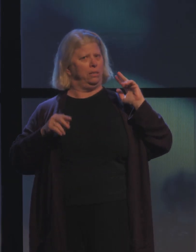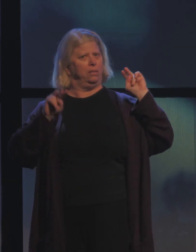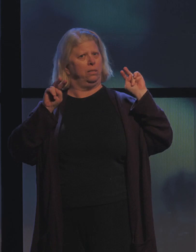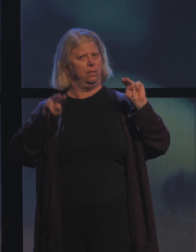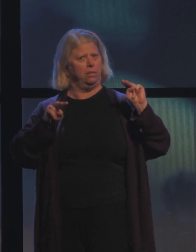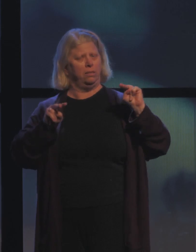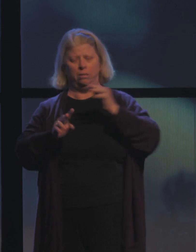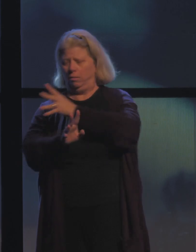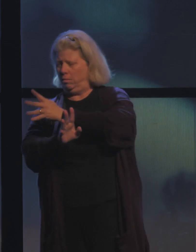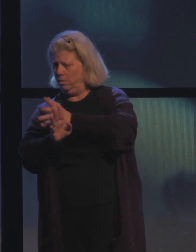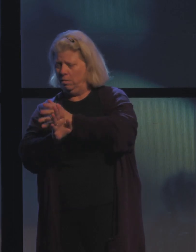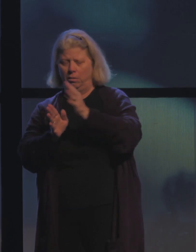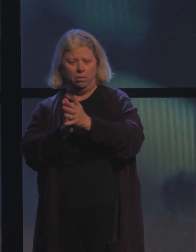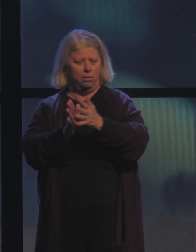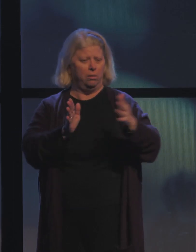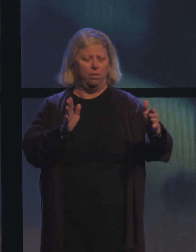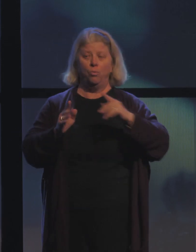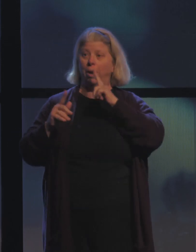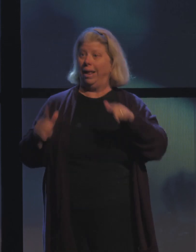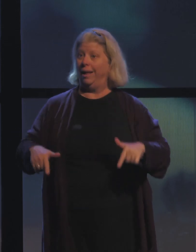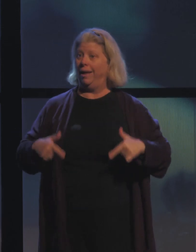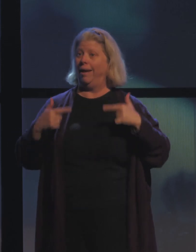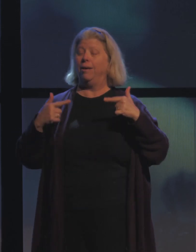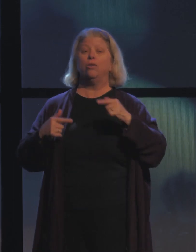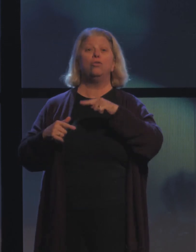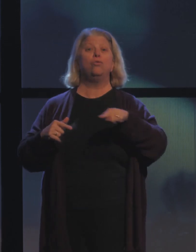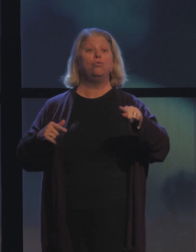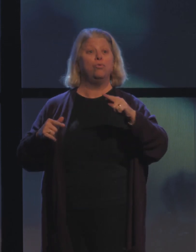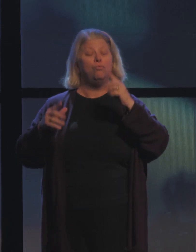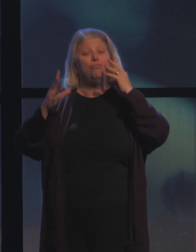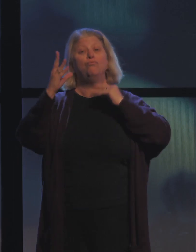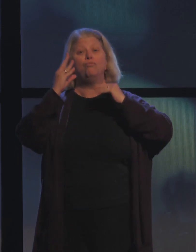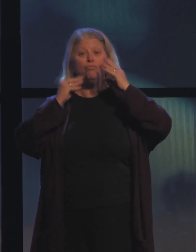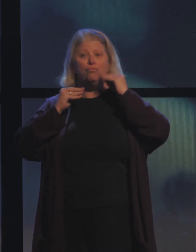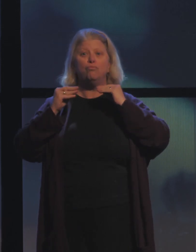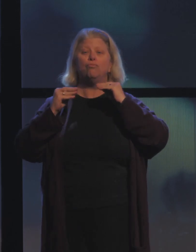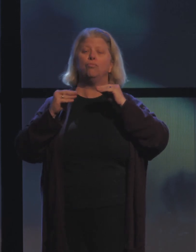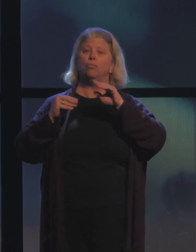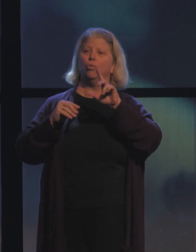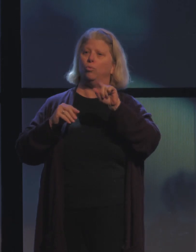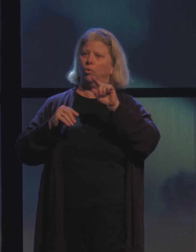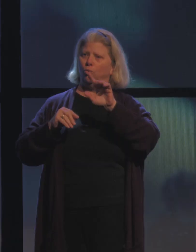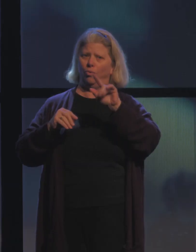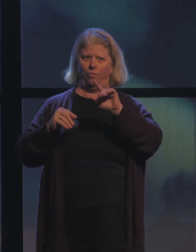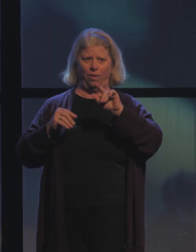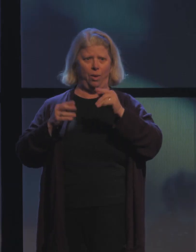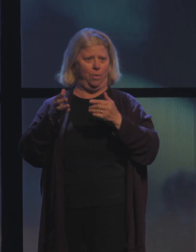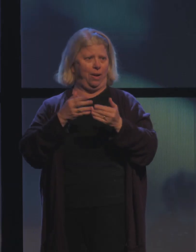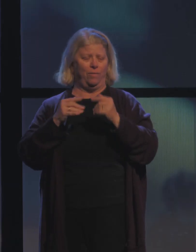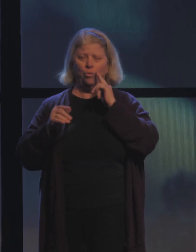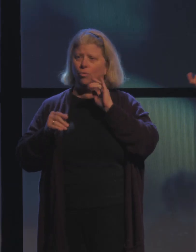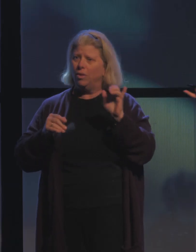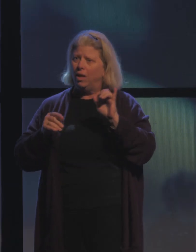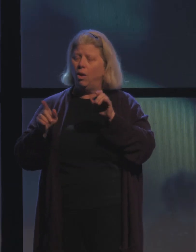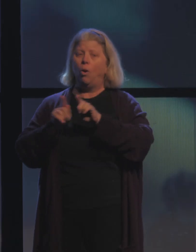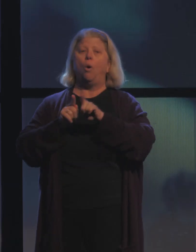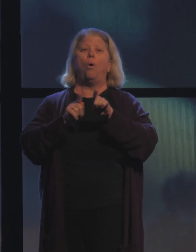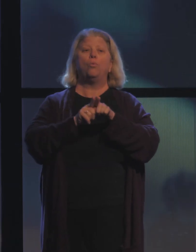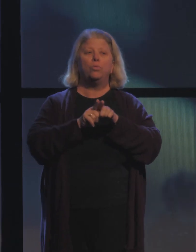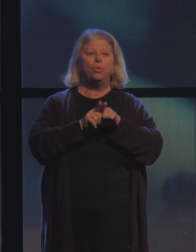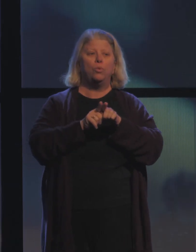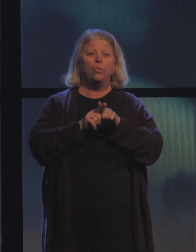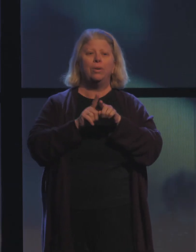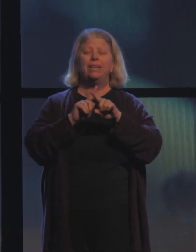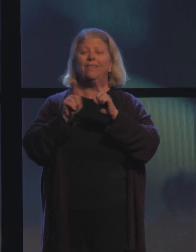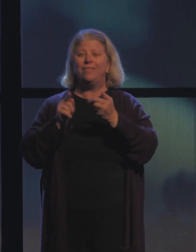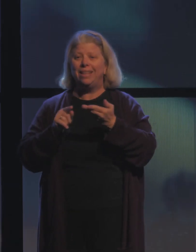what can be. The reality is that you all have had your lived experiences of 2025, whatever that looked like. But there was also all of